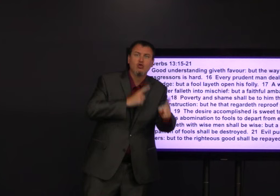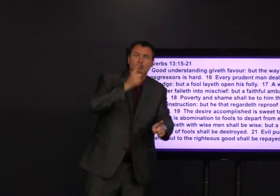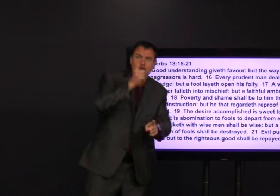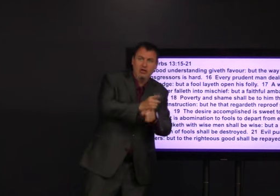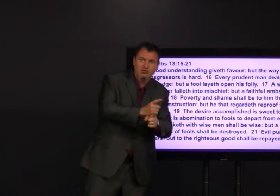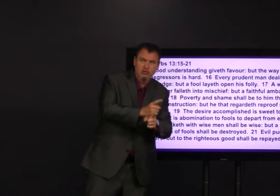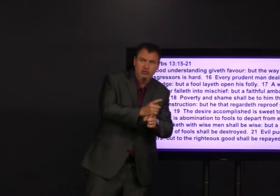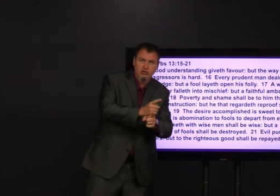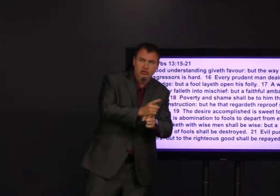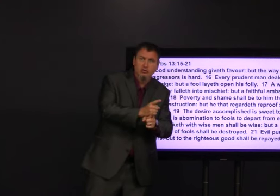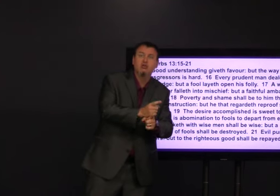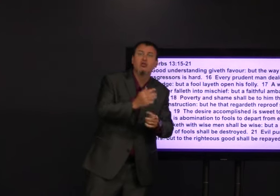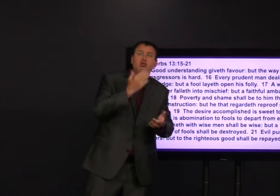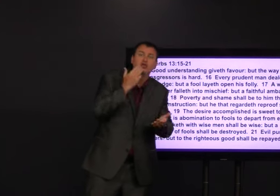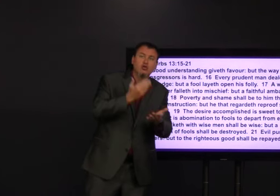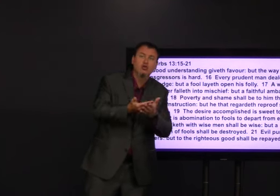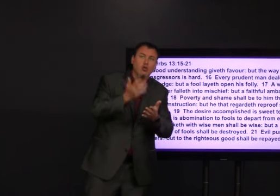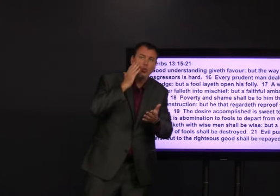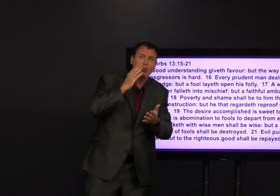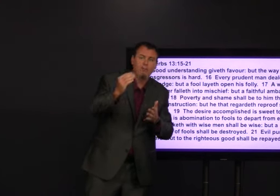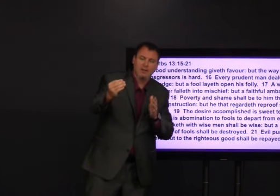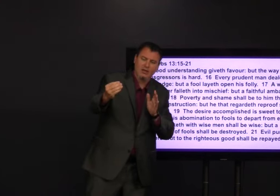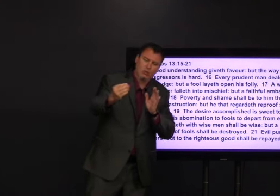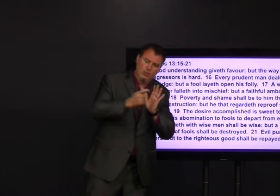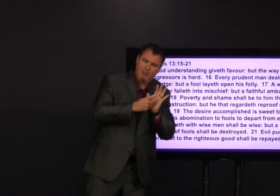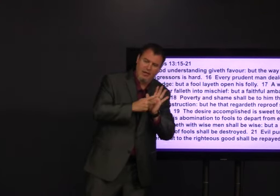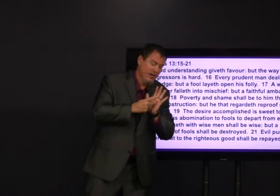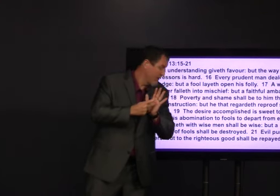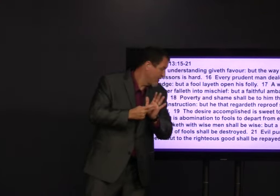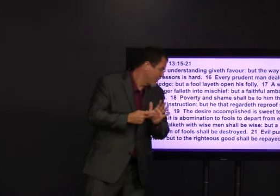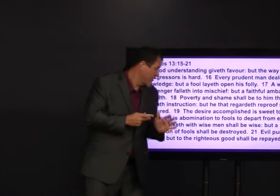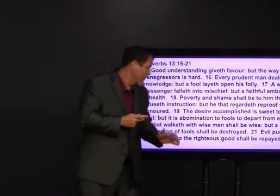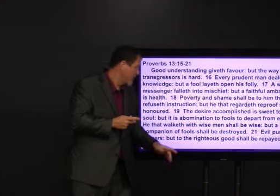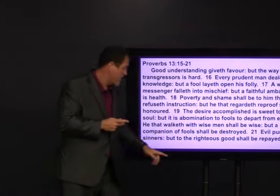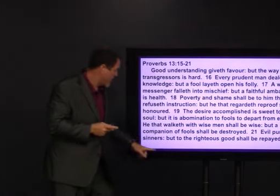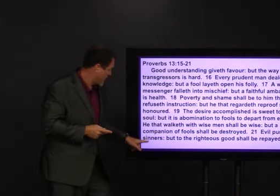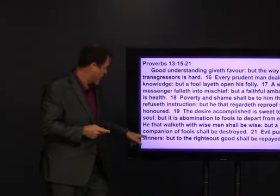but to the righteous, good shall be repaid.